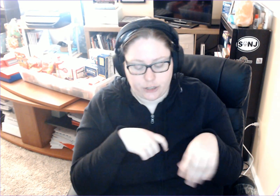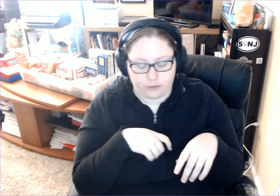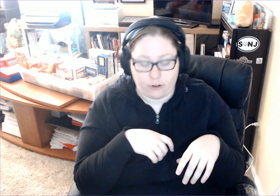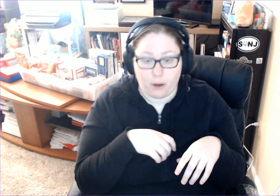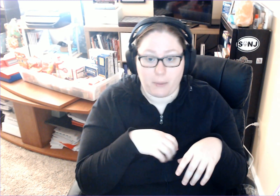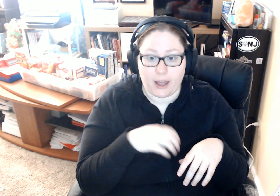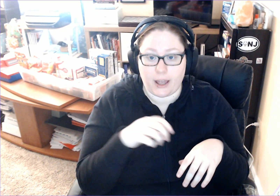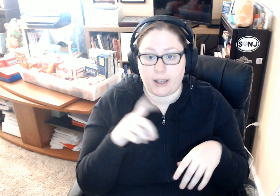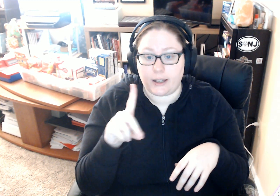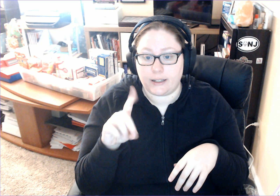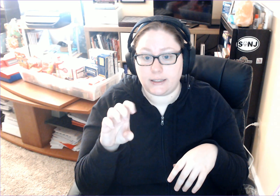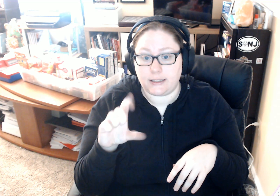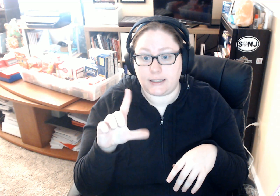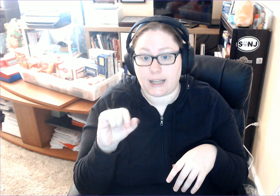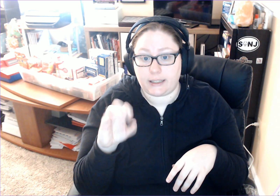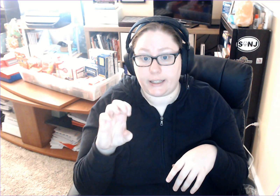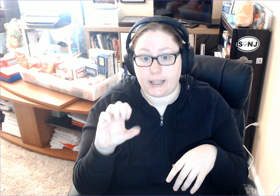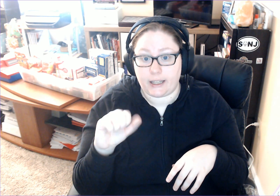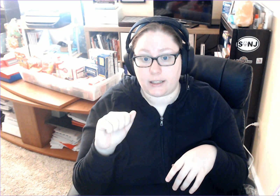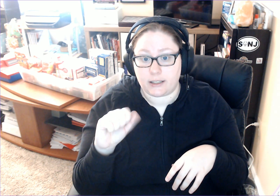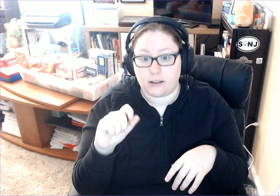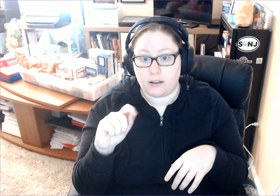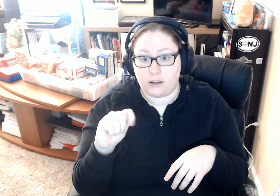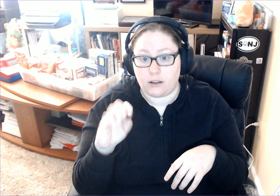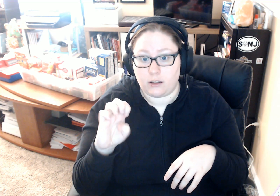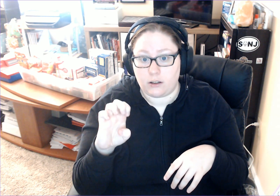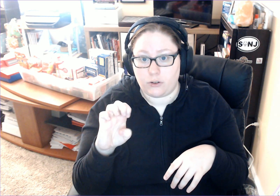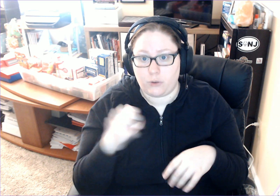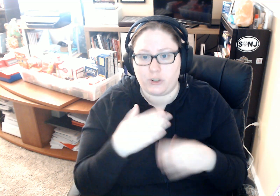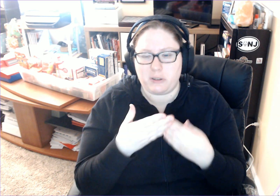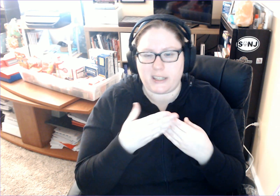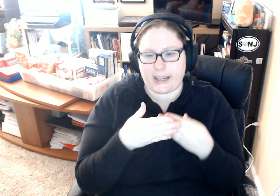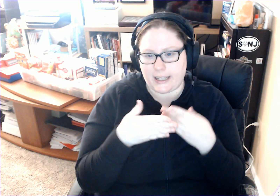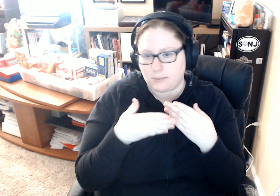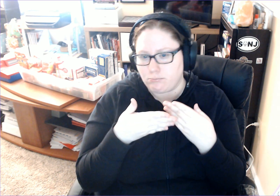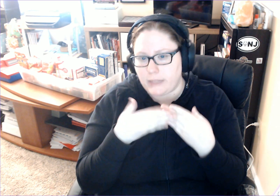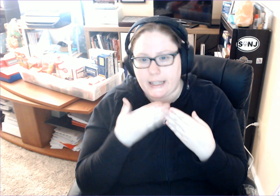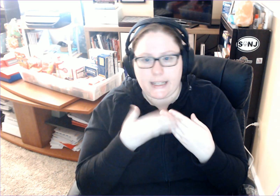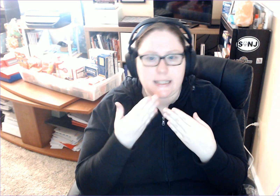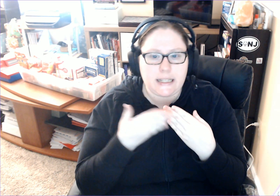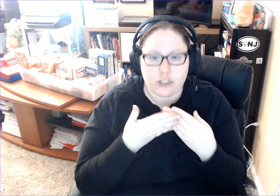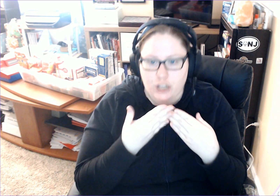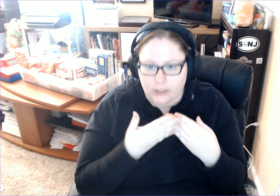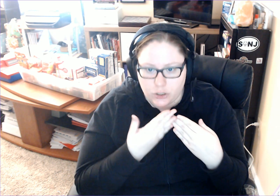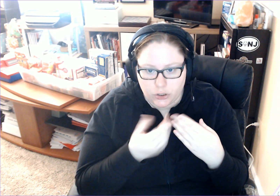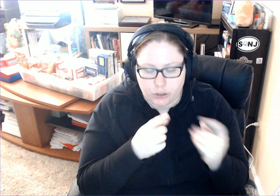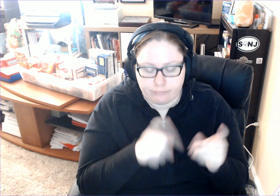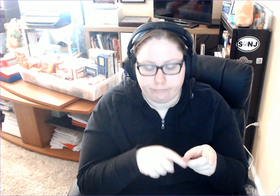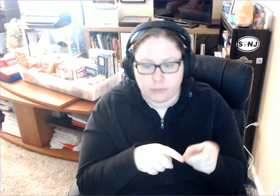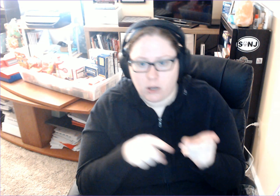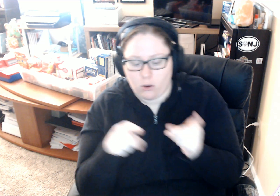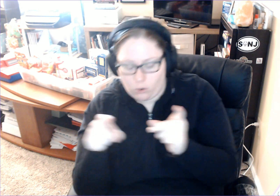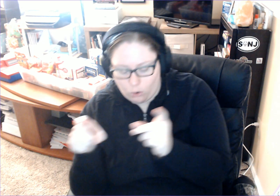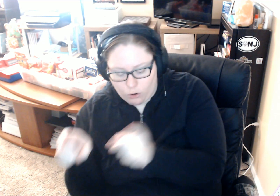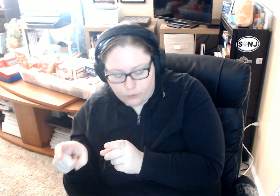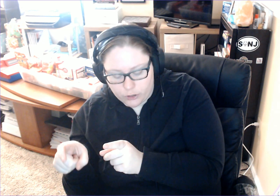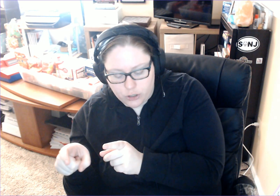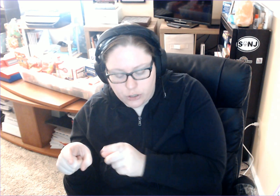from delicate, which is like easy, gentle, over to